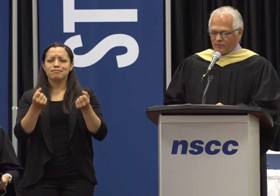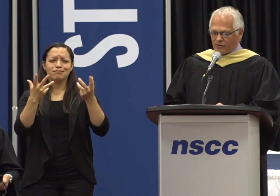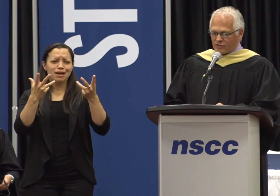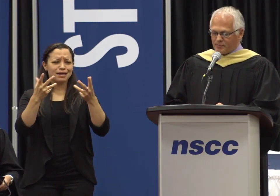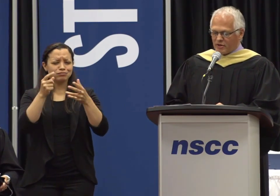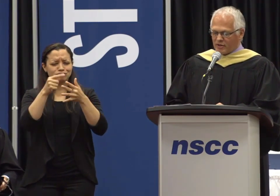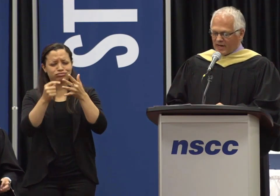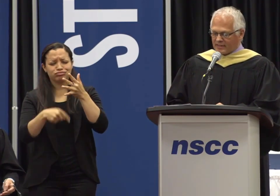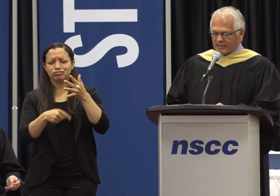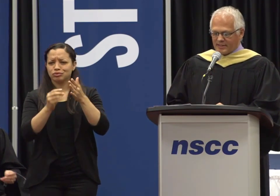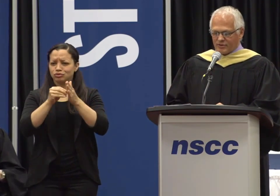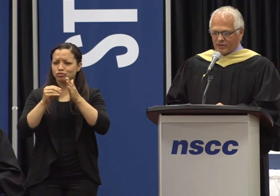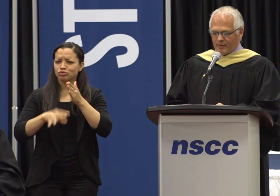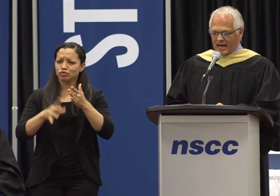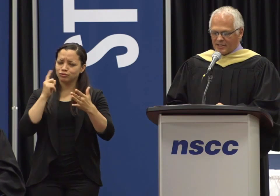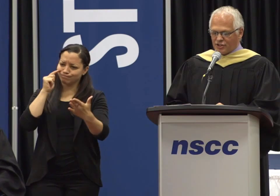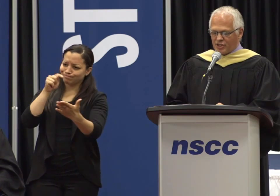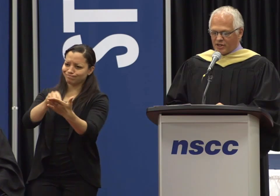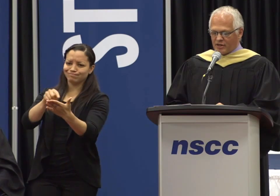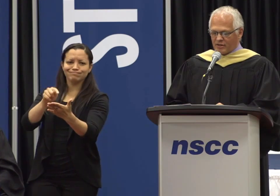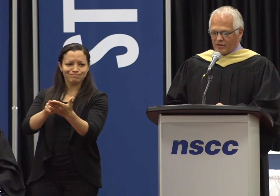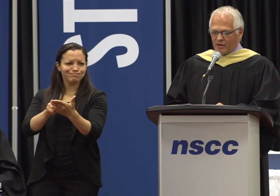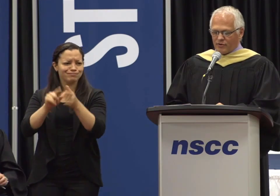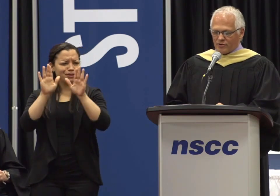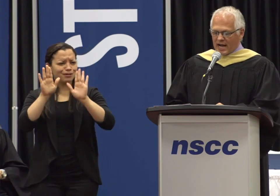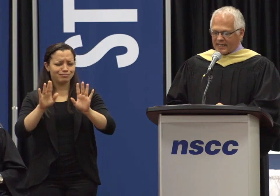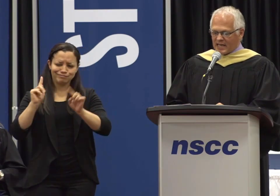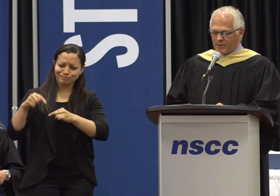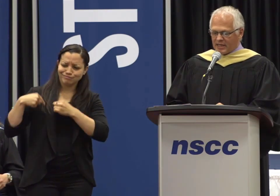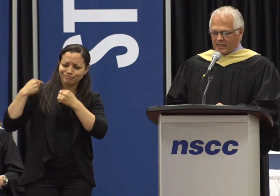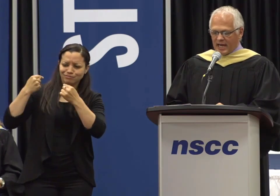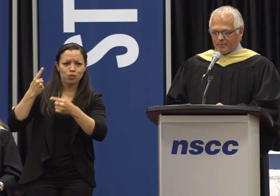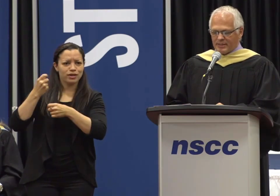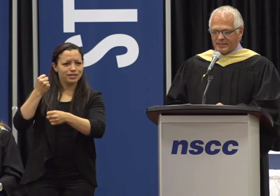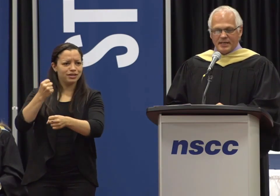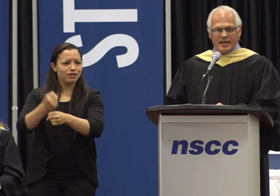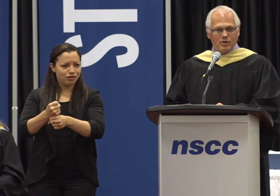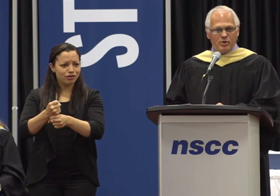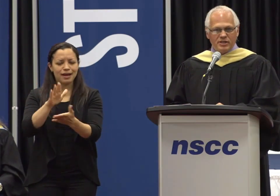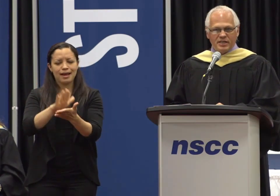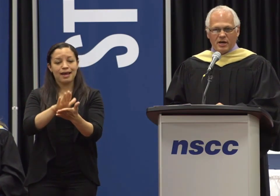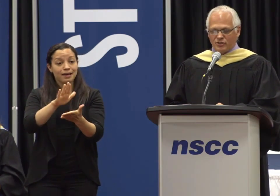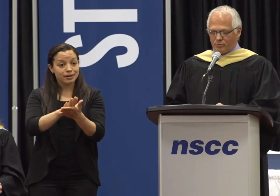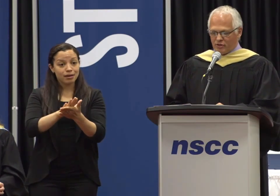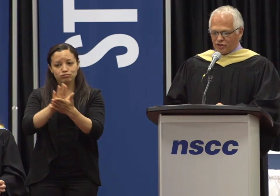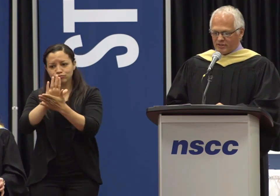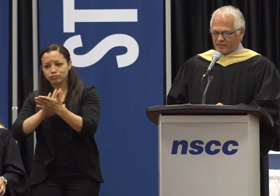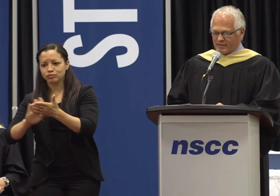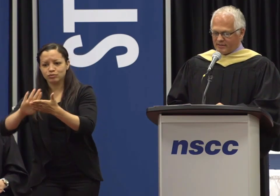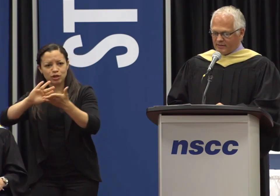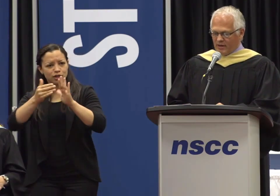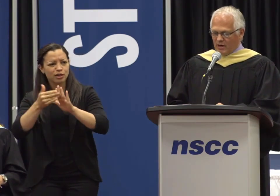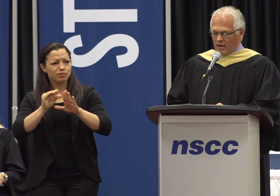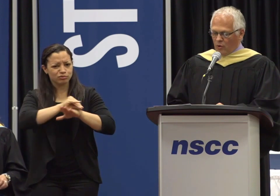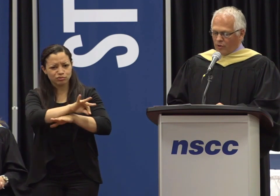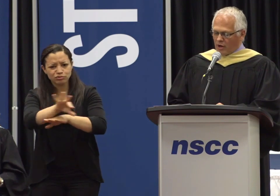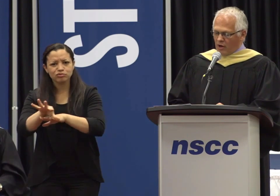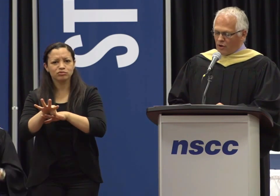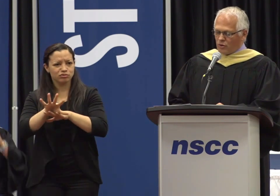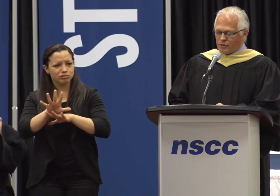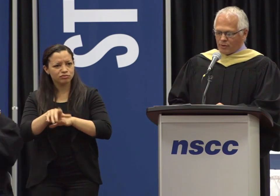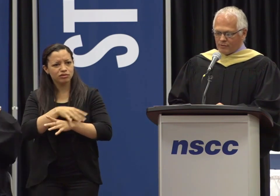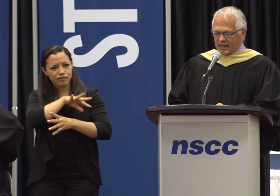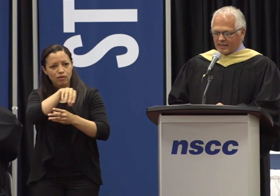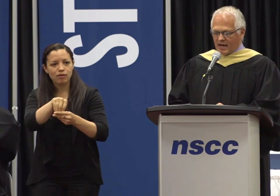recognized for their spirit of excellence during the past year, for their academic, campus, and community contributions. Would